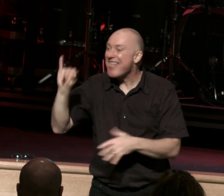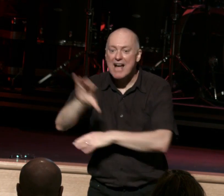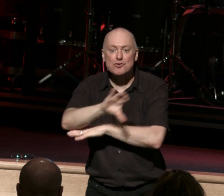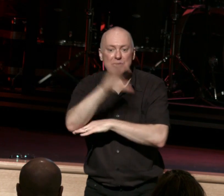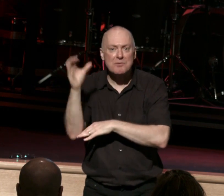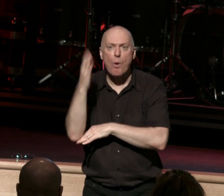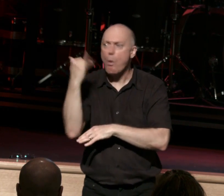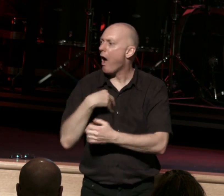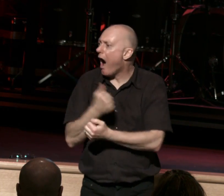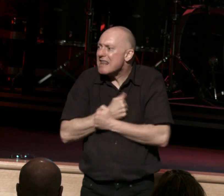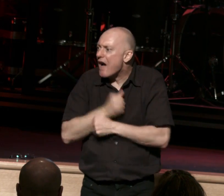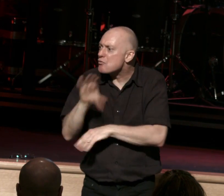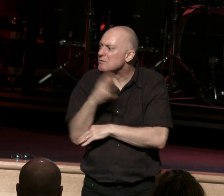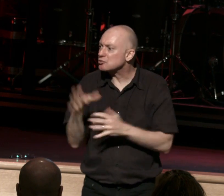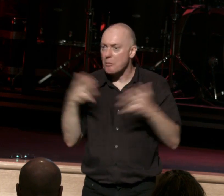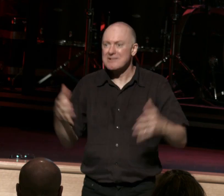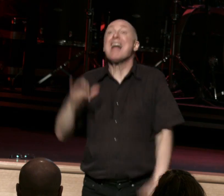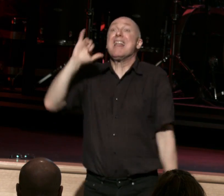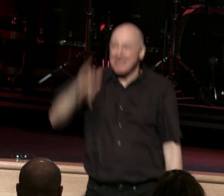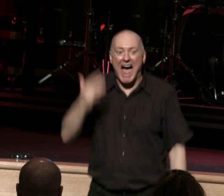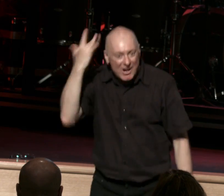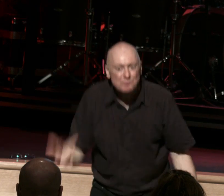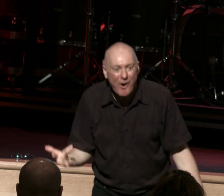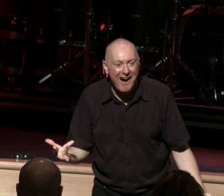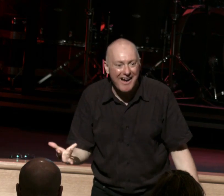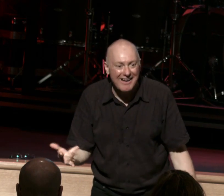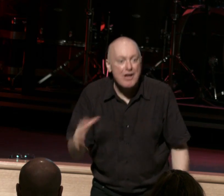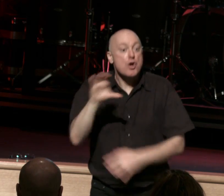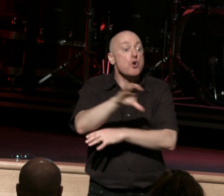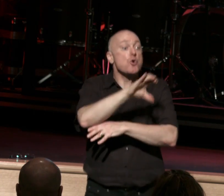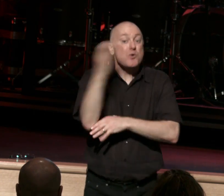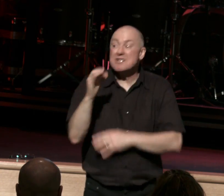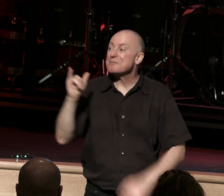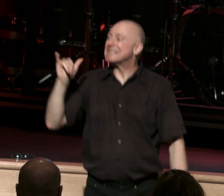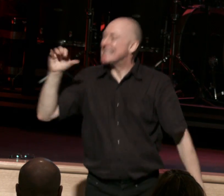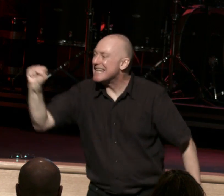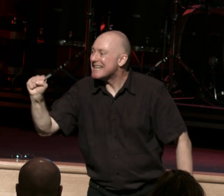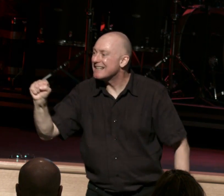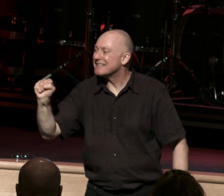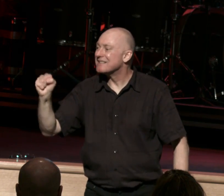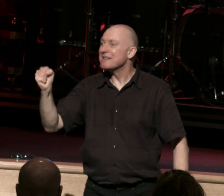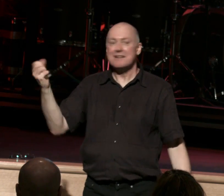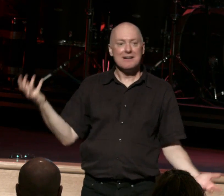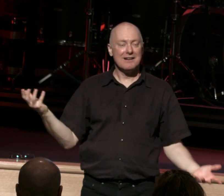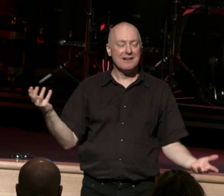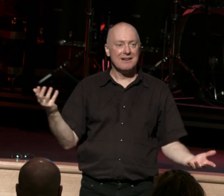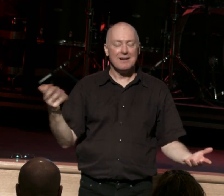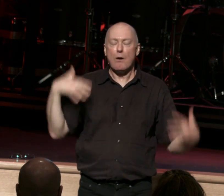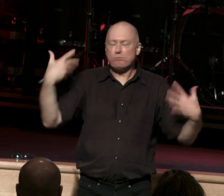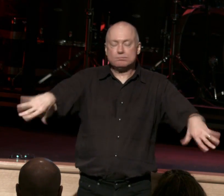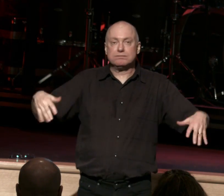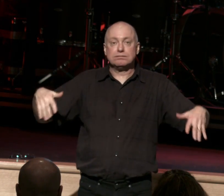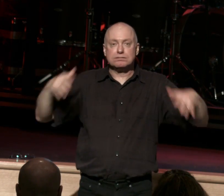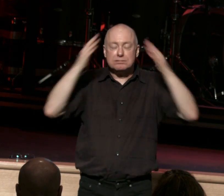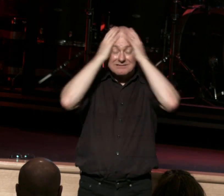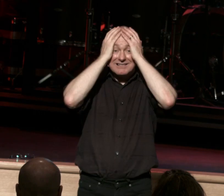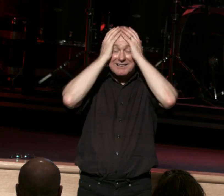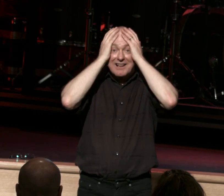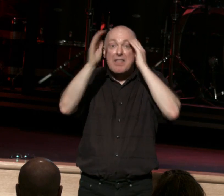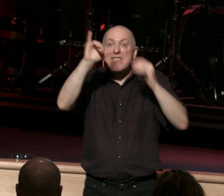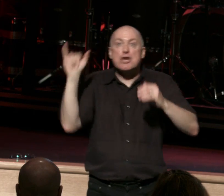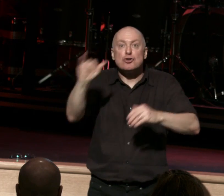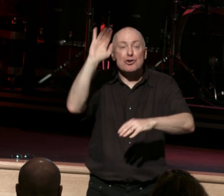is Christmas. Why do I love Christmas so much? This is why I love Christmas so much. Christmas is mind-blowing when you think about it.